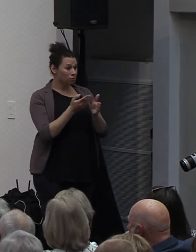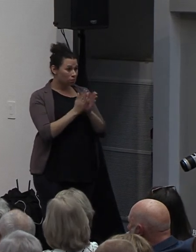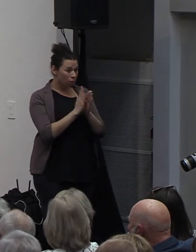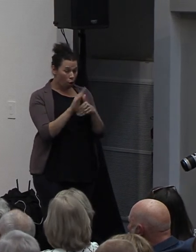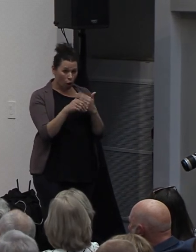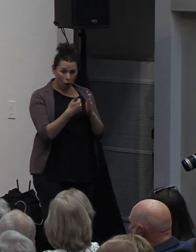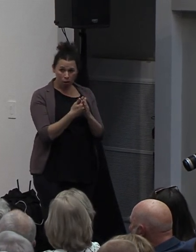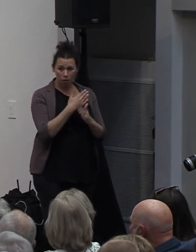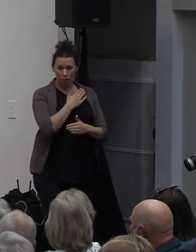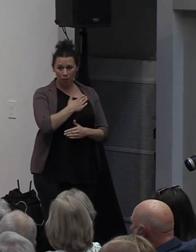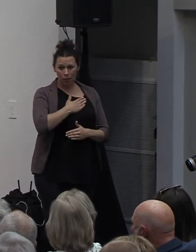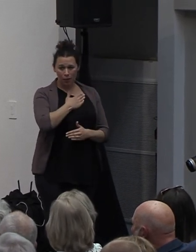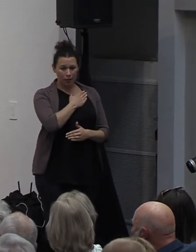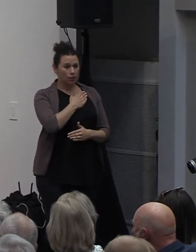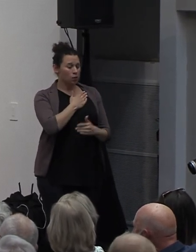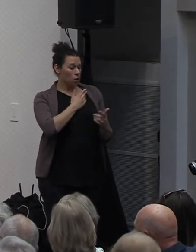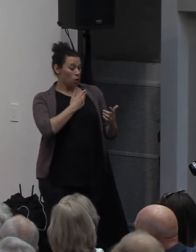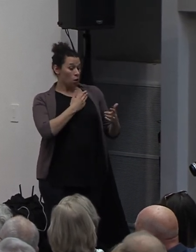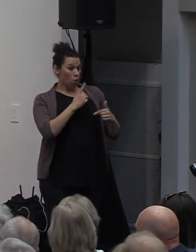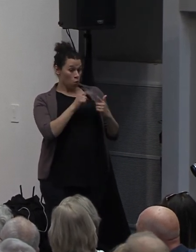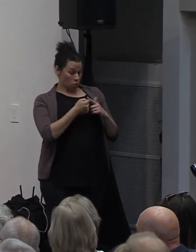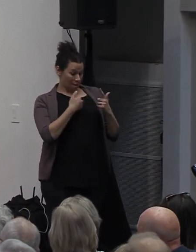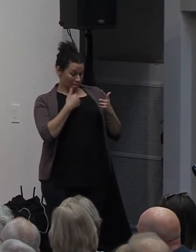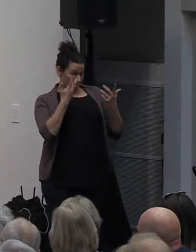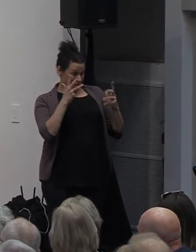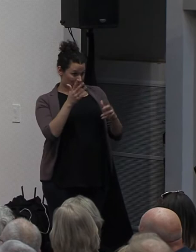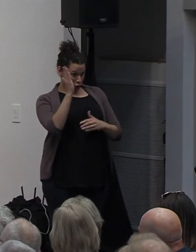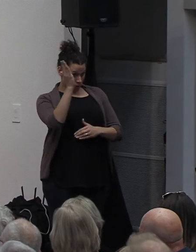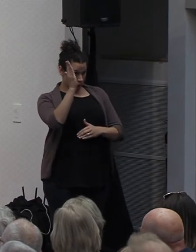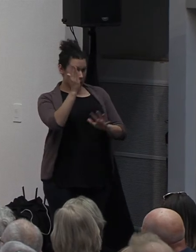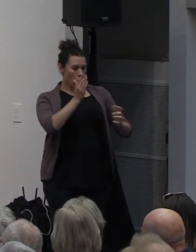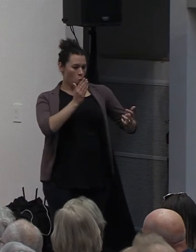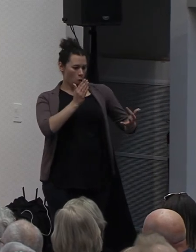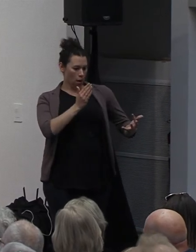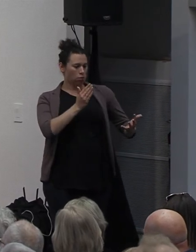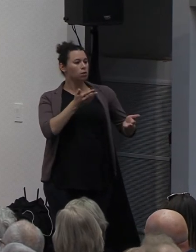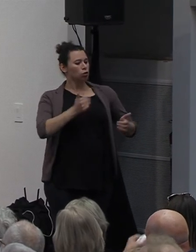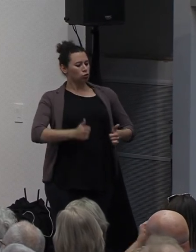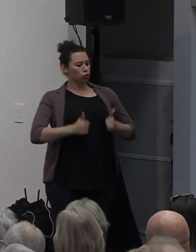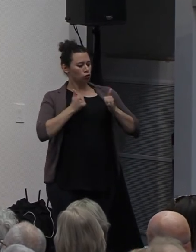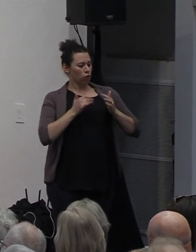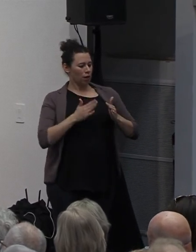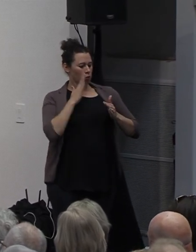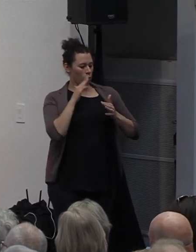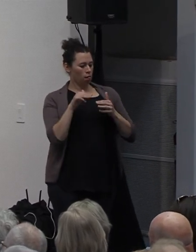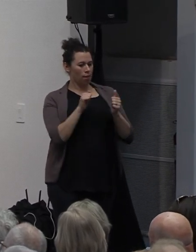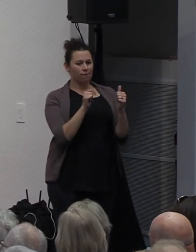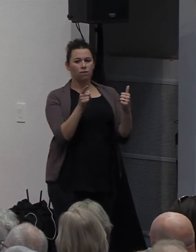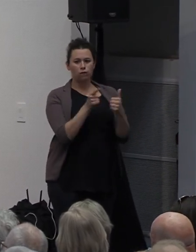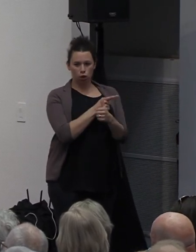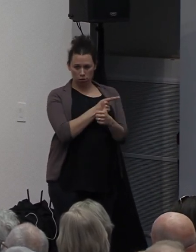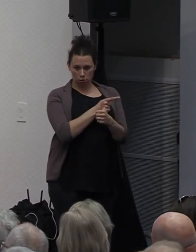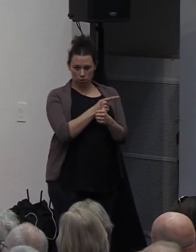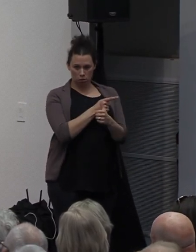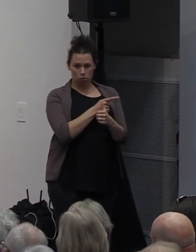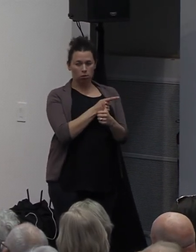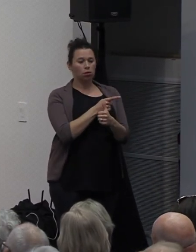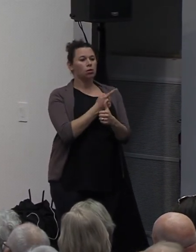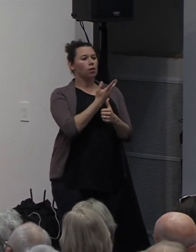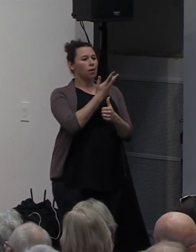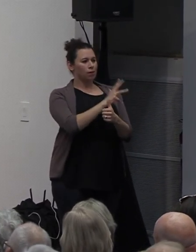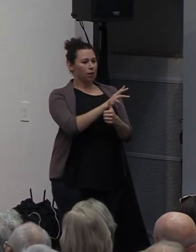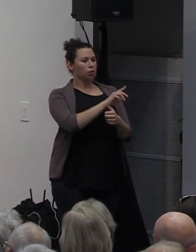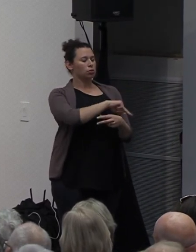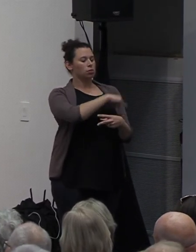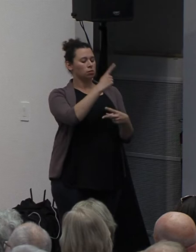all to please wait for a moment after I finish speaking to allow the survivors time to exit first, and then we will all head over to